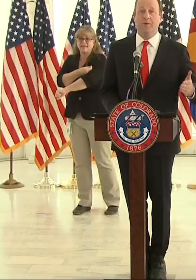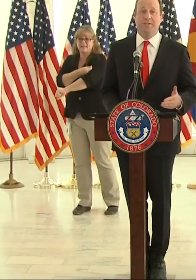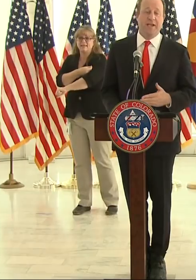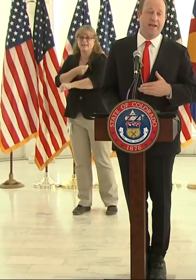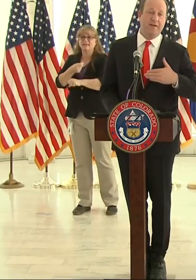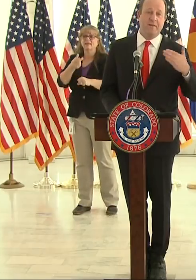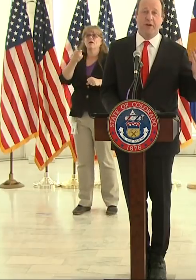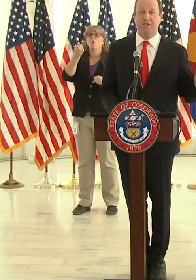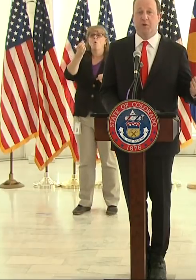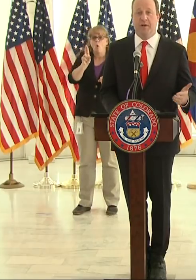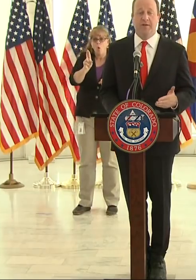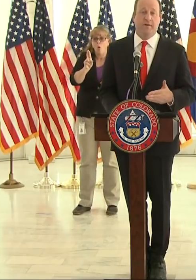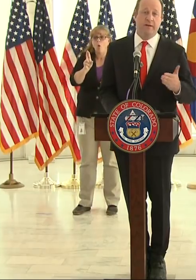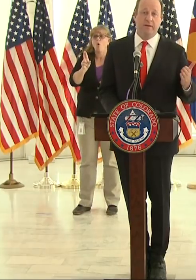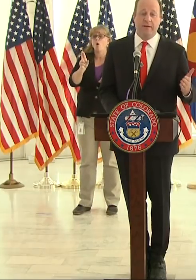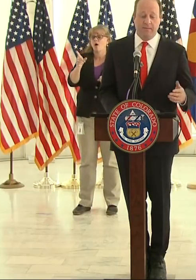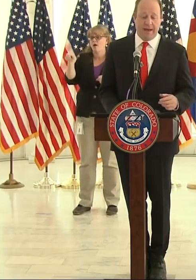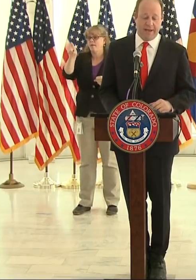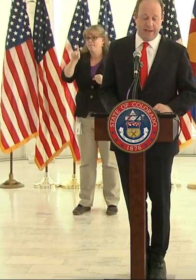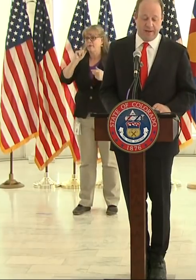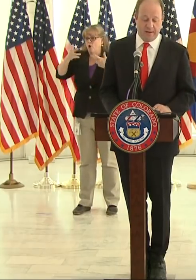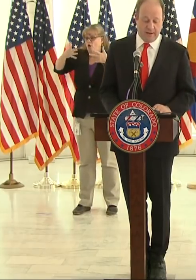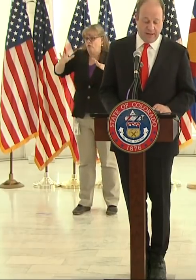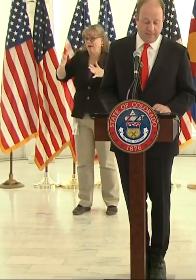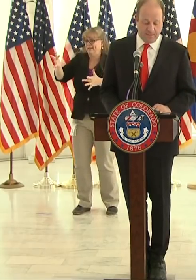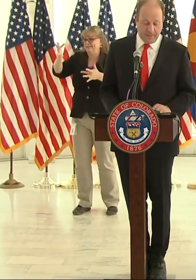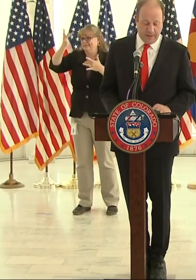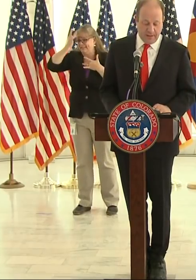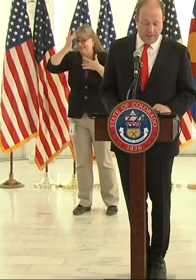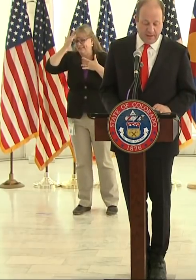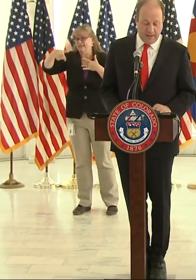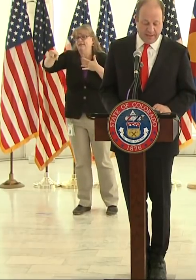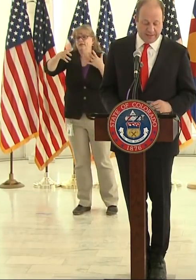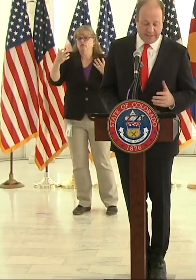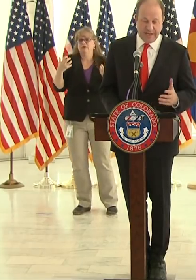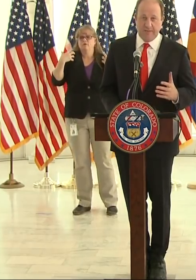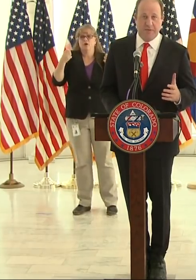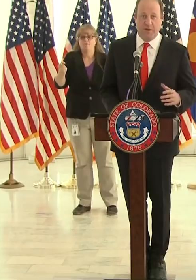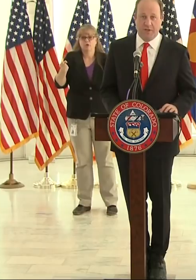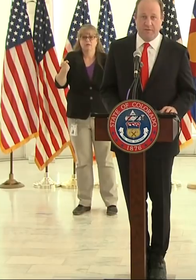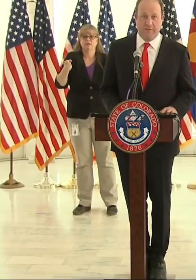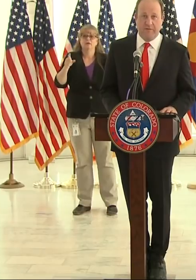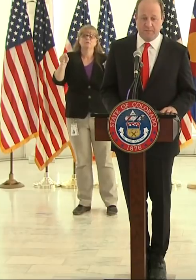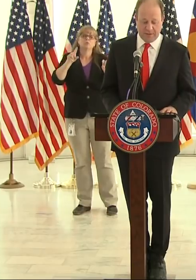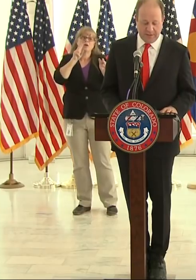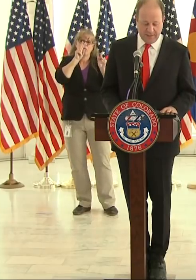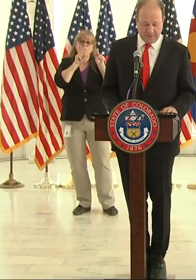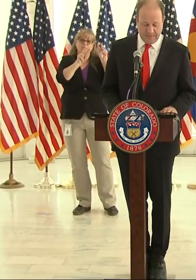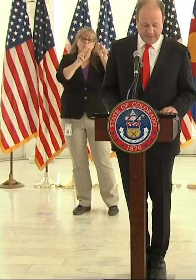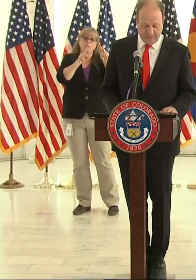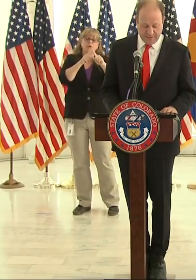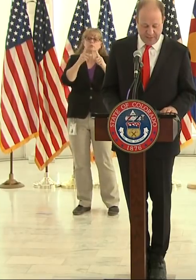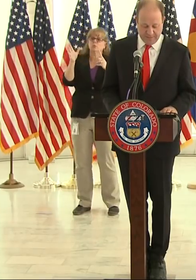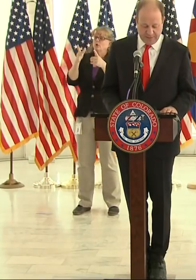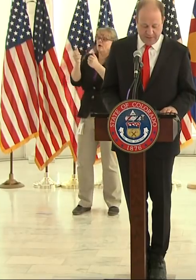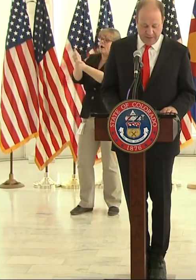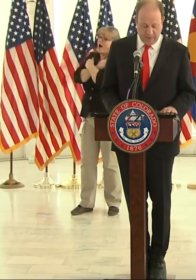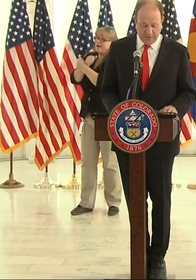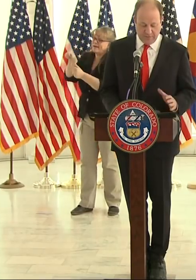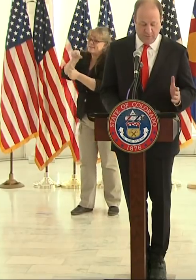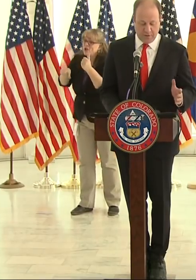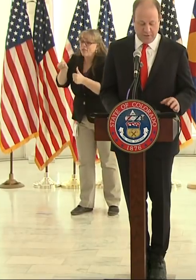we can once again embrace one another and pack in at the stadiums and watch our favorite football teams and baseball